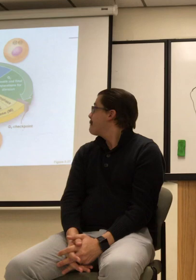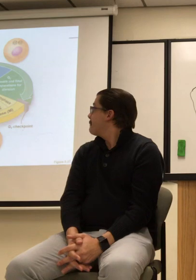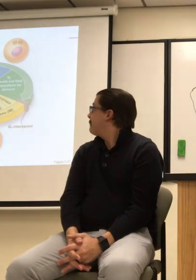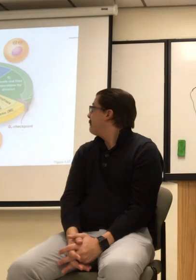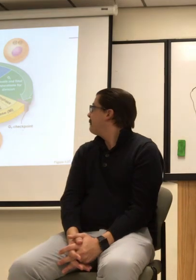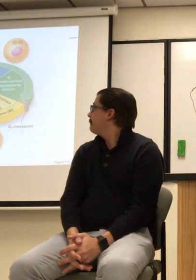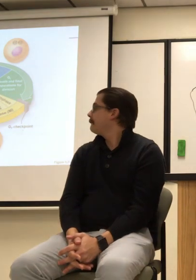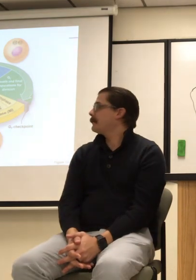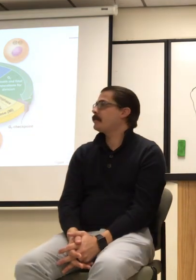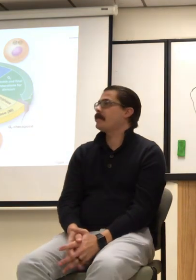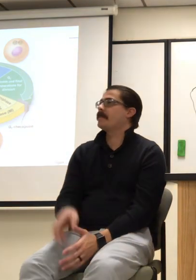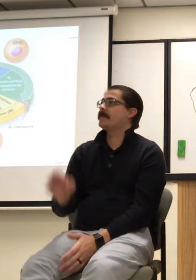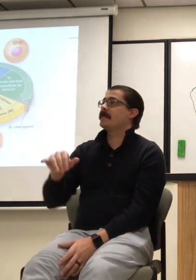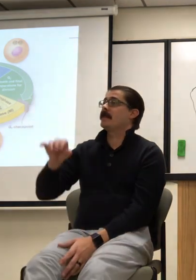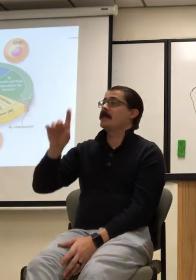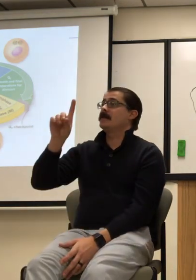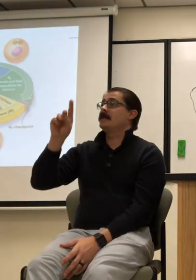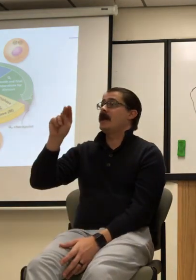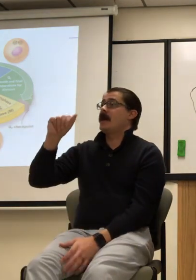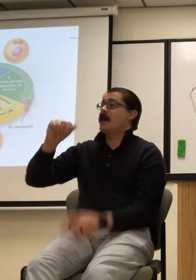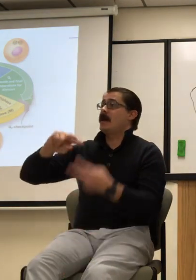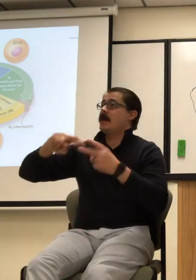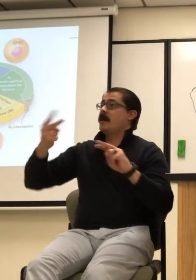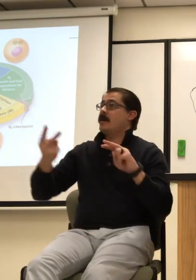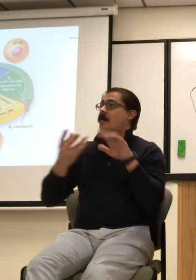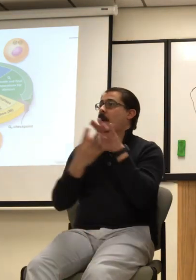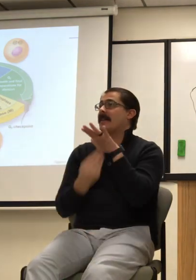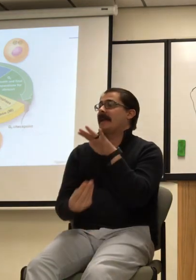That is where you have DNA replication.